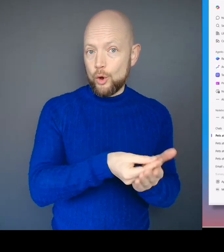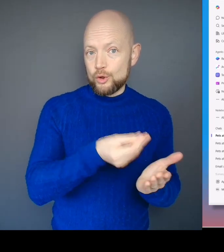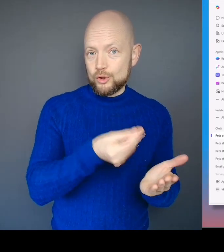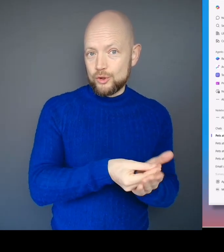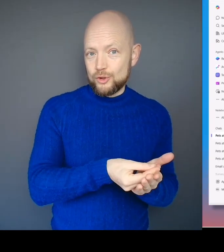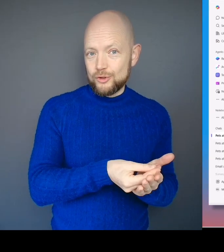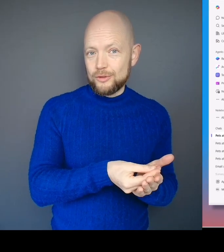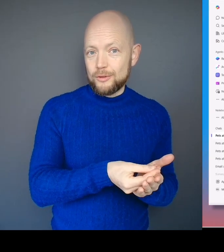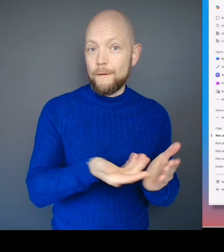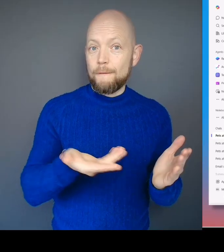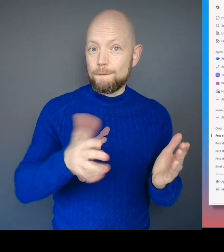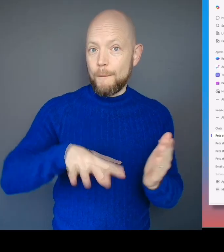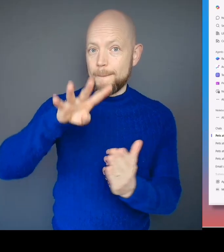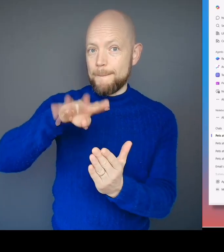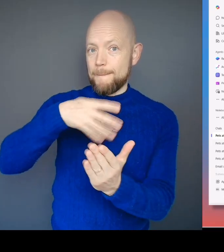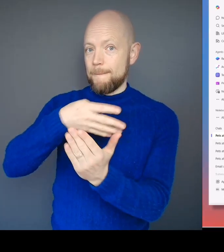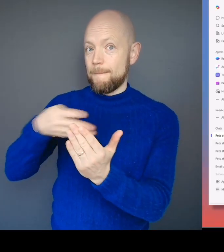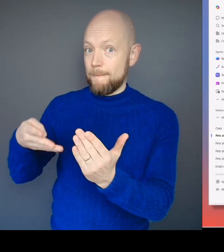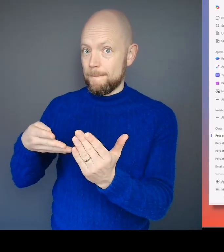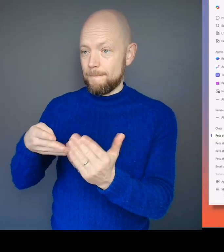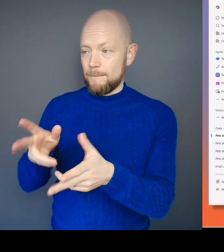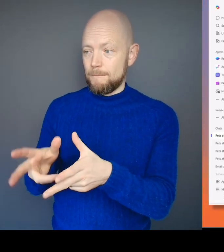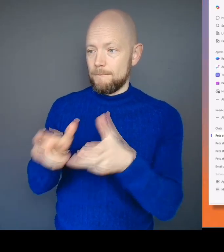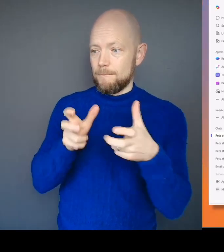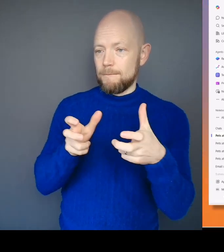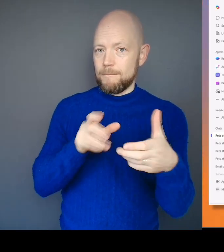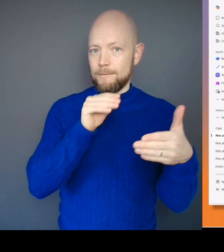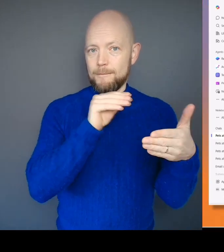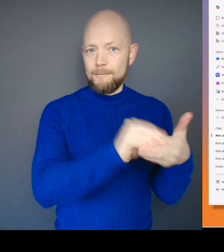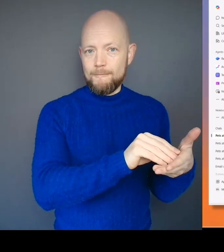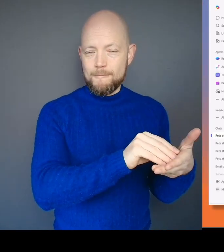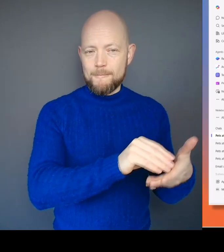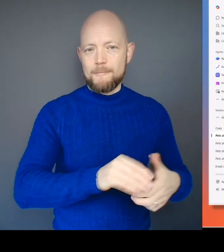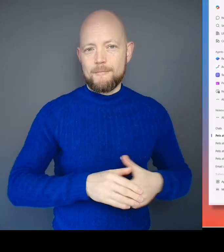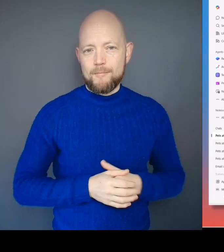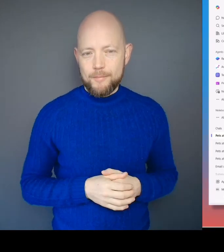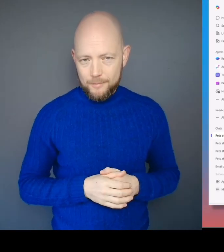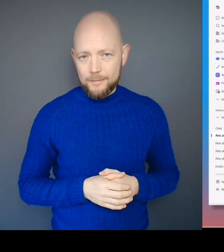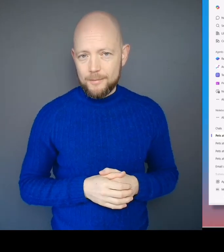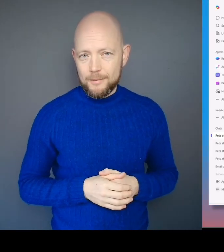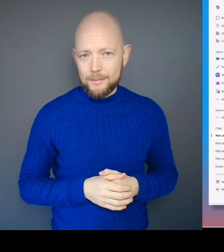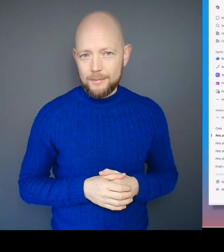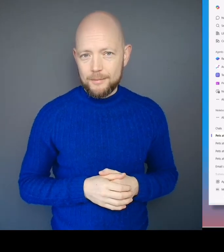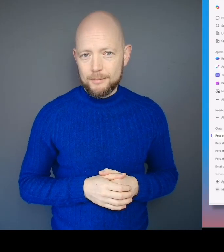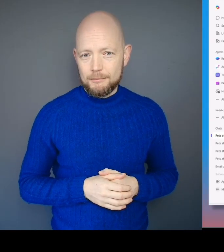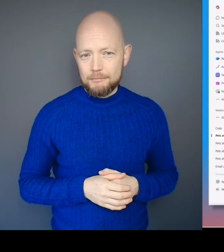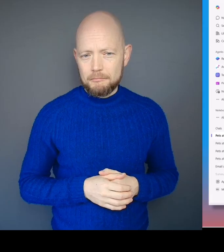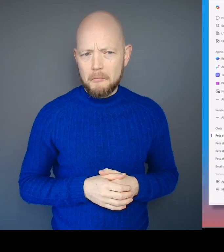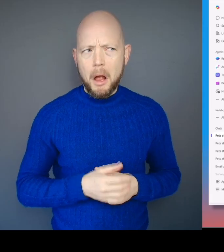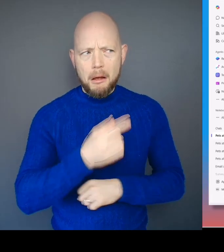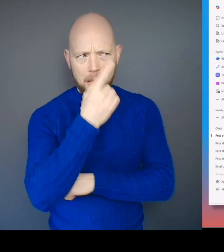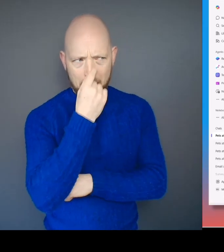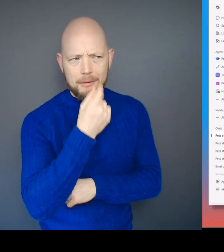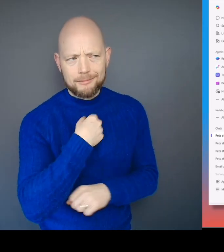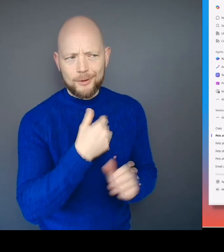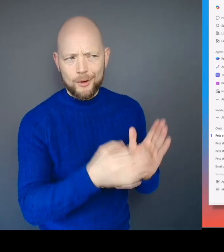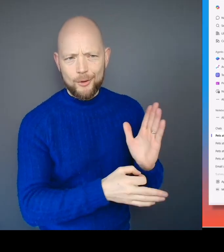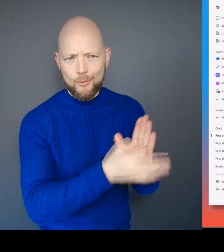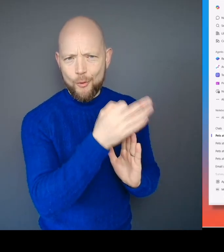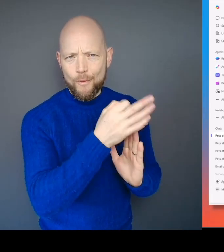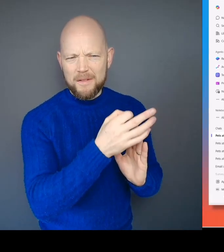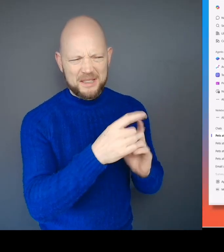is bringing in the cost considerations, because you'll see I've referred to that particular spreadsheet. Now I could